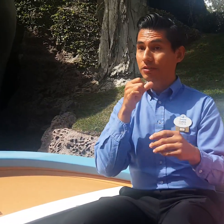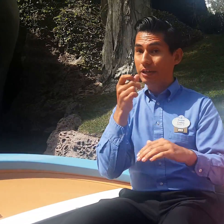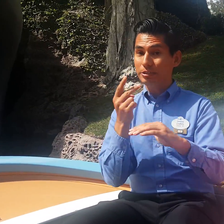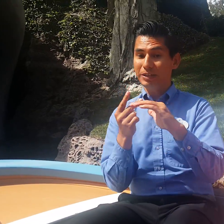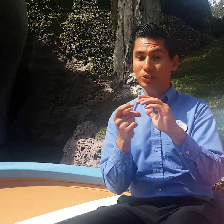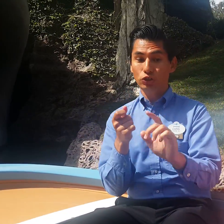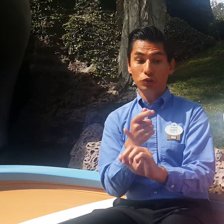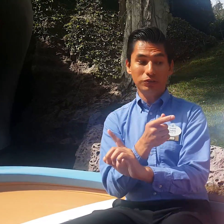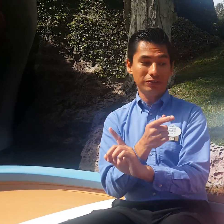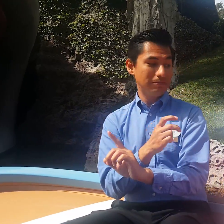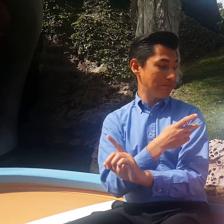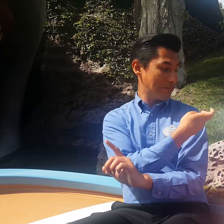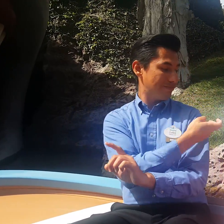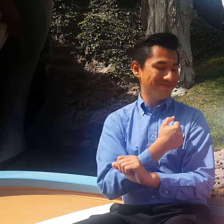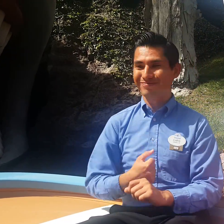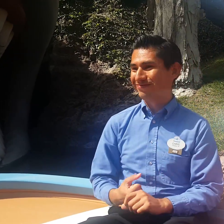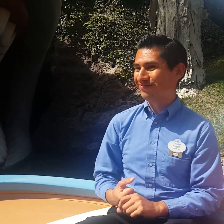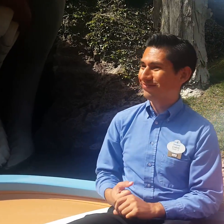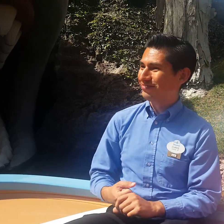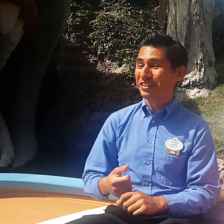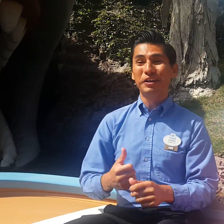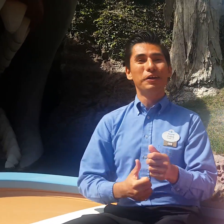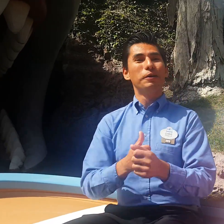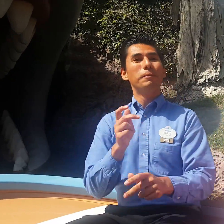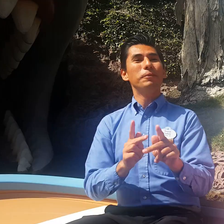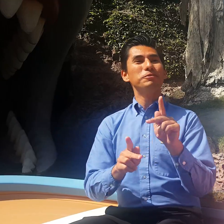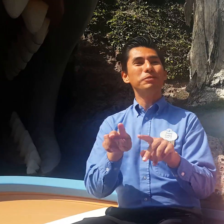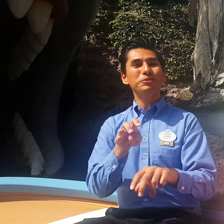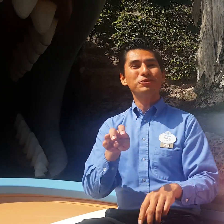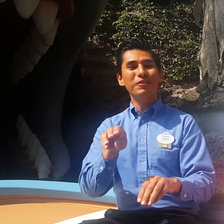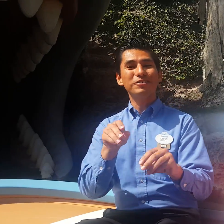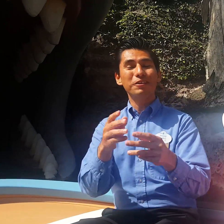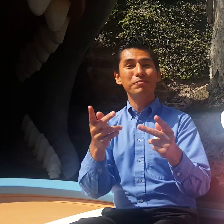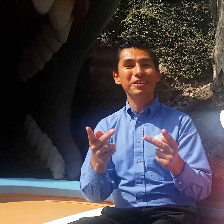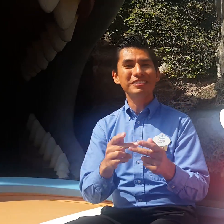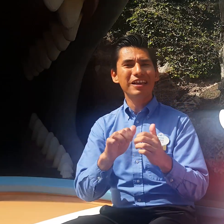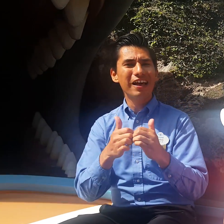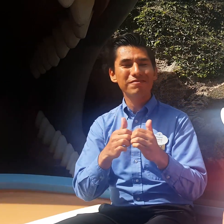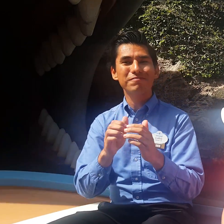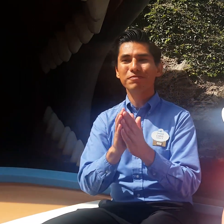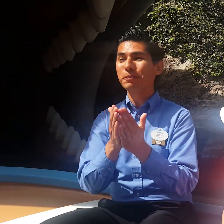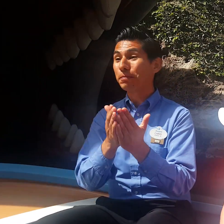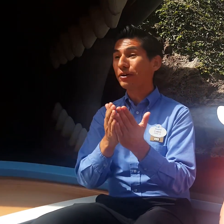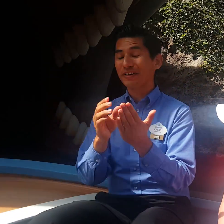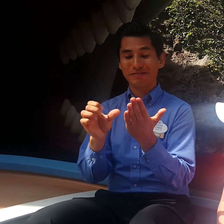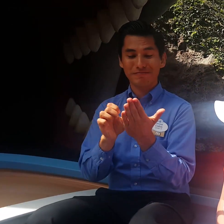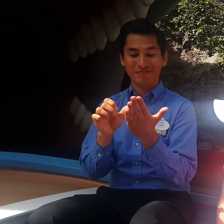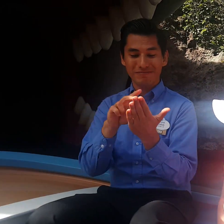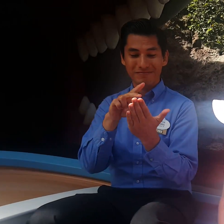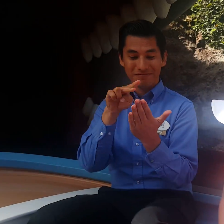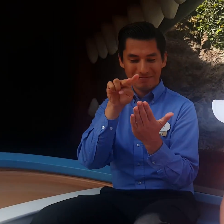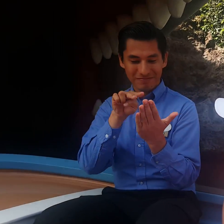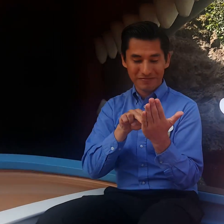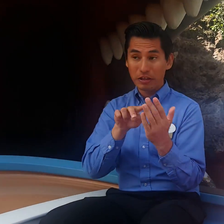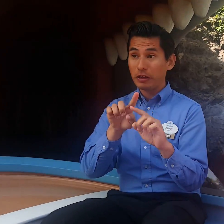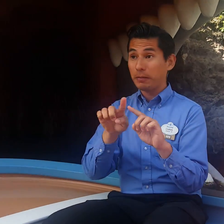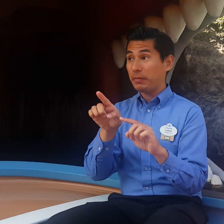turns. Now, most people travel to enchanted places through the pages of a book. But for those who visit in person, whether you use a rabbit